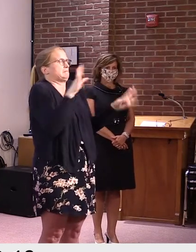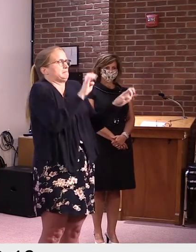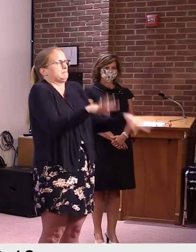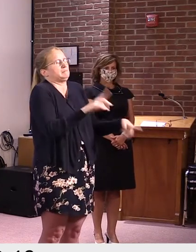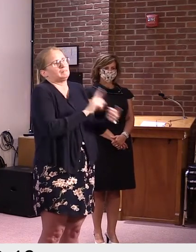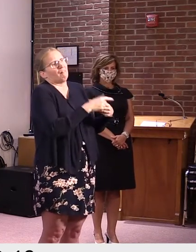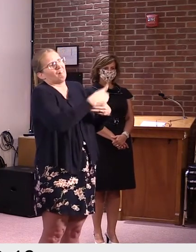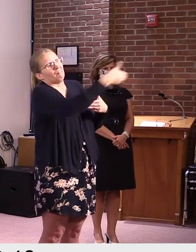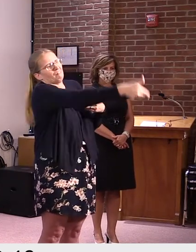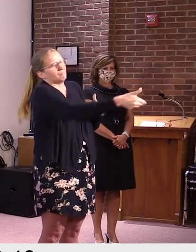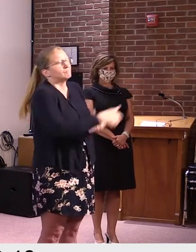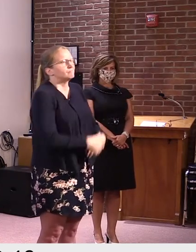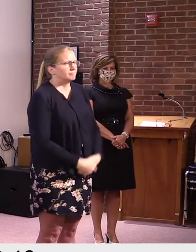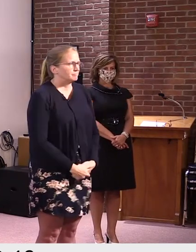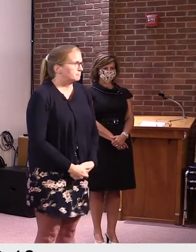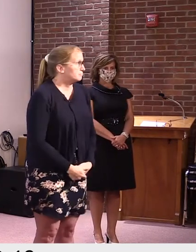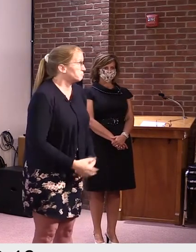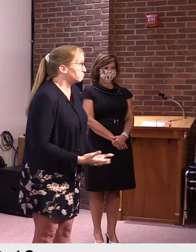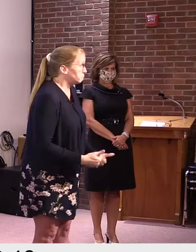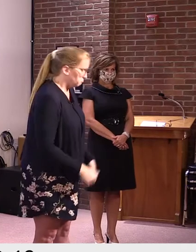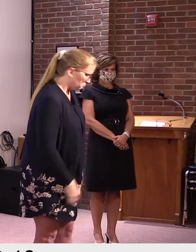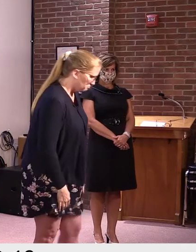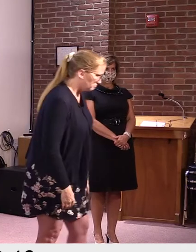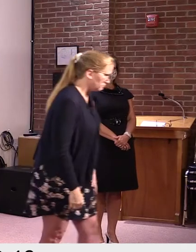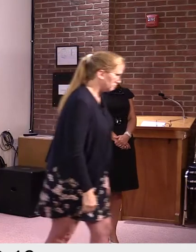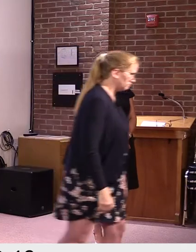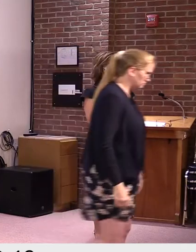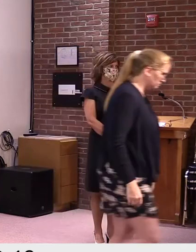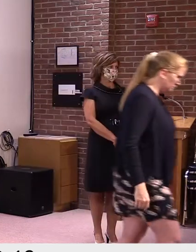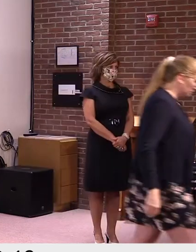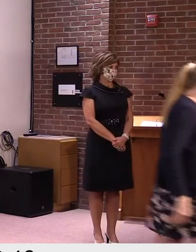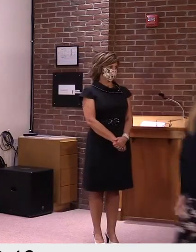Thanks, John. We'll go to Kat at WCAX.